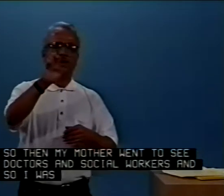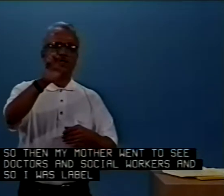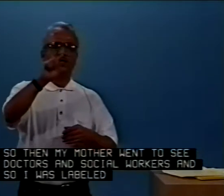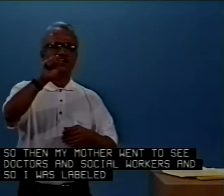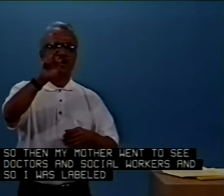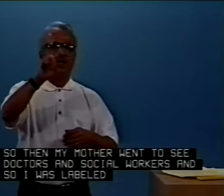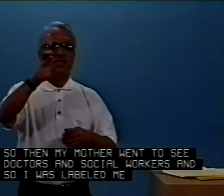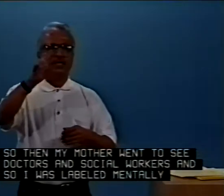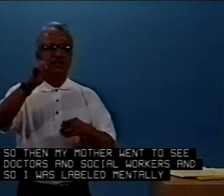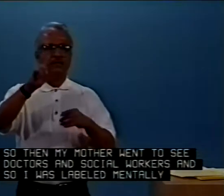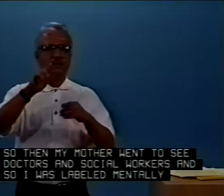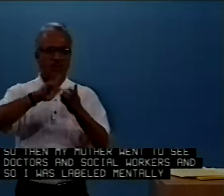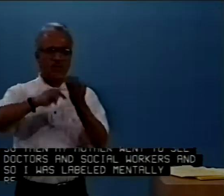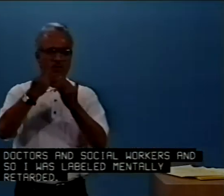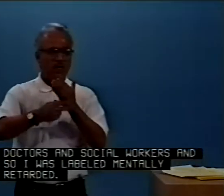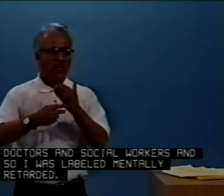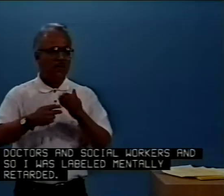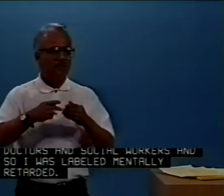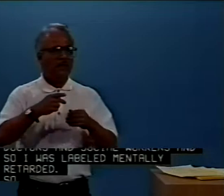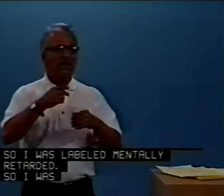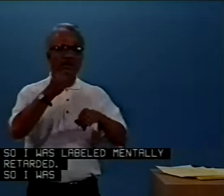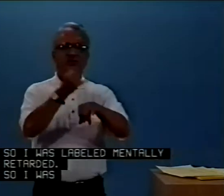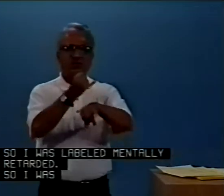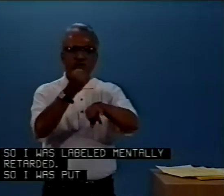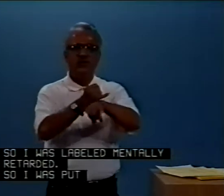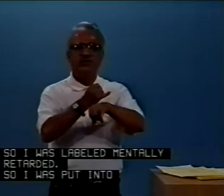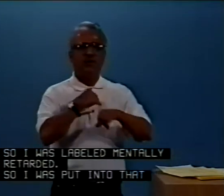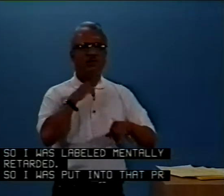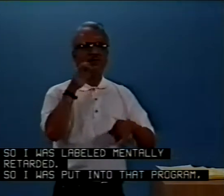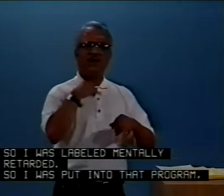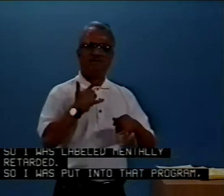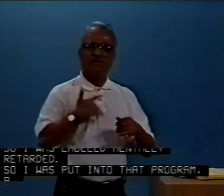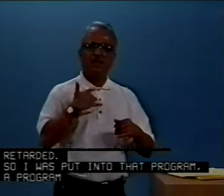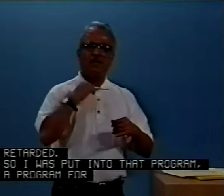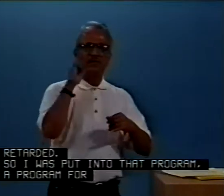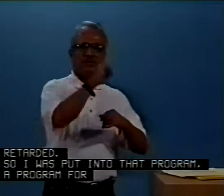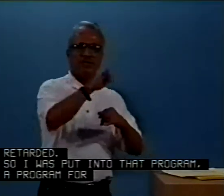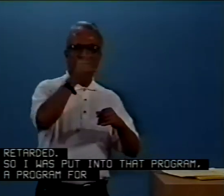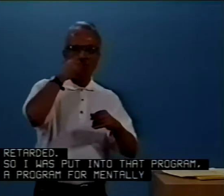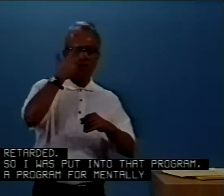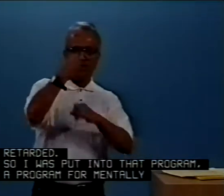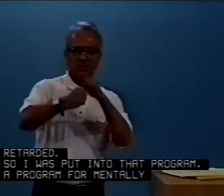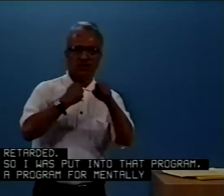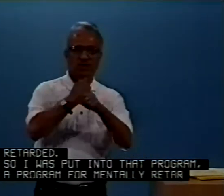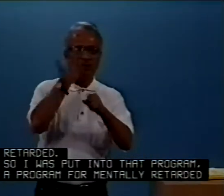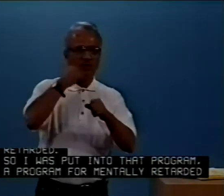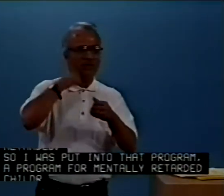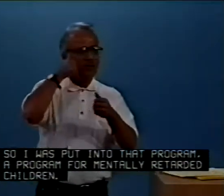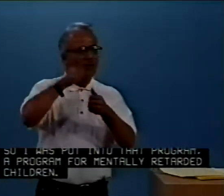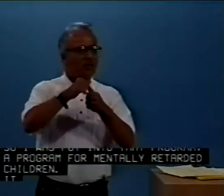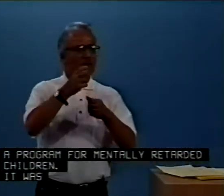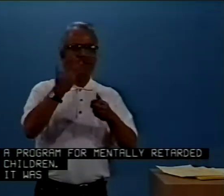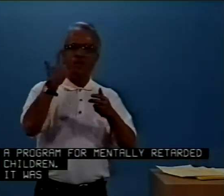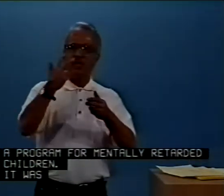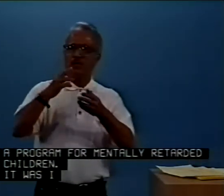program for mentally retarded children. So it was institutional. I was there for 3 years, as I